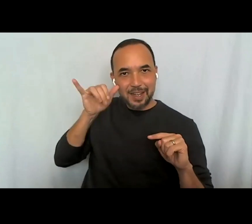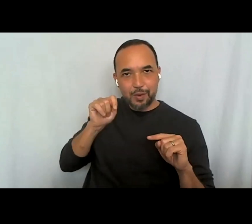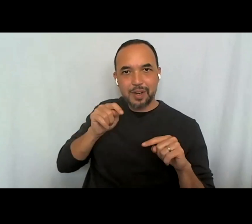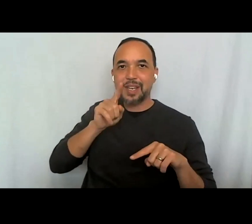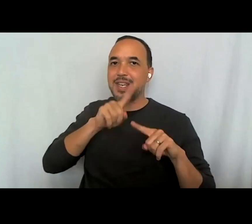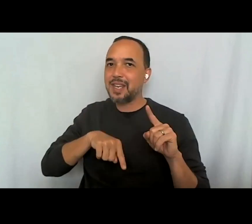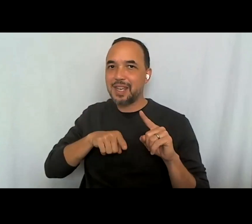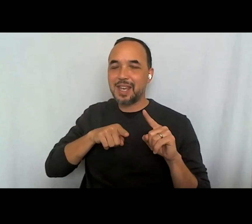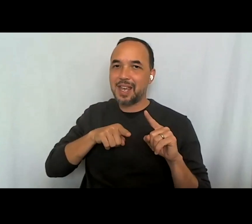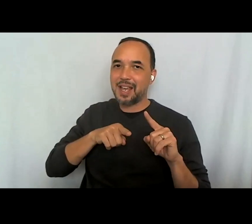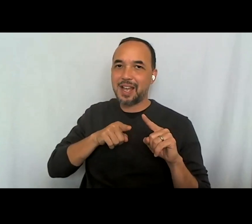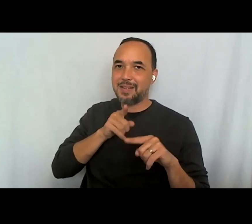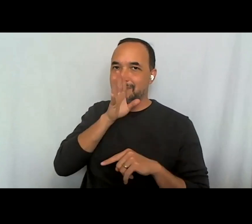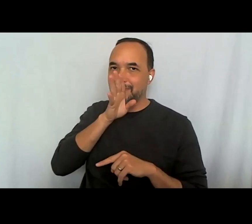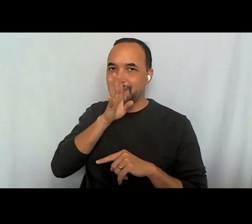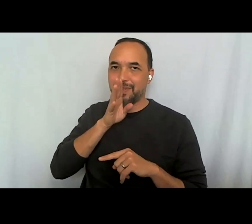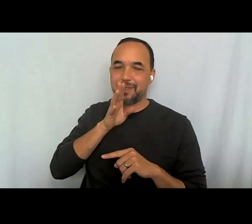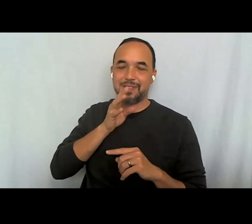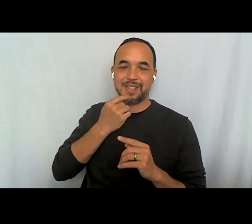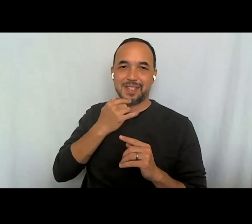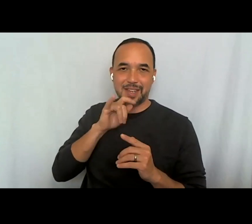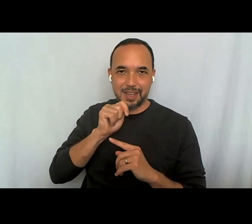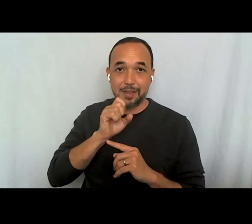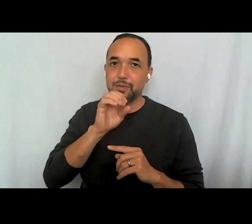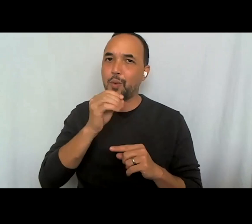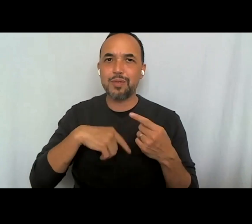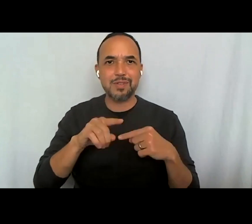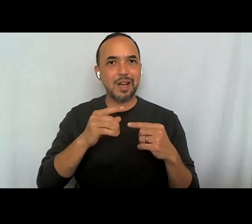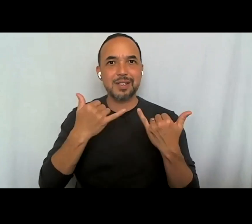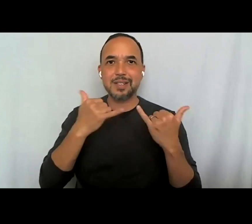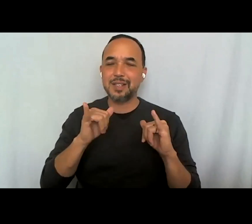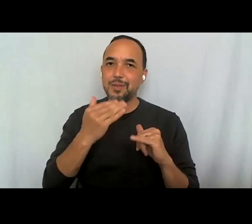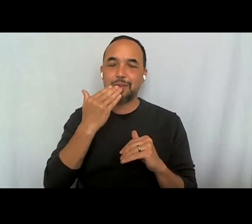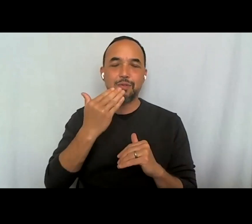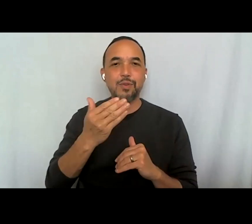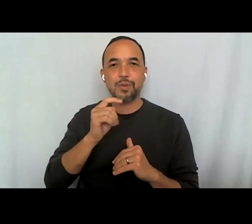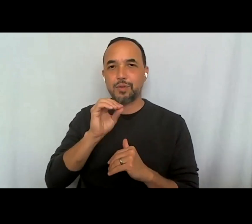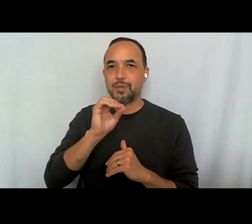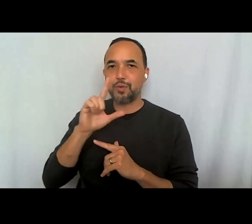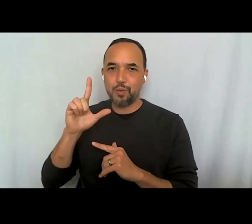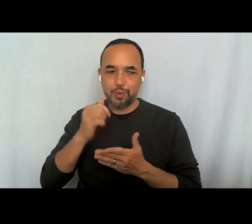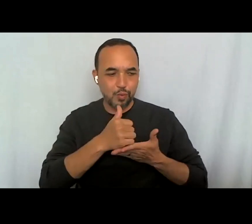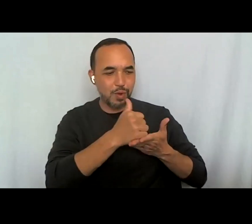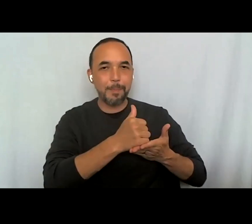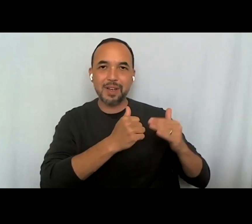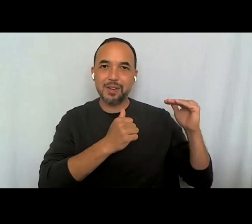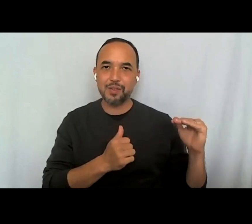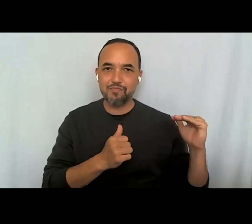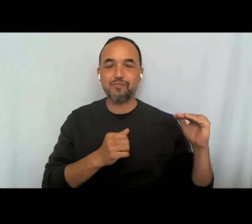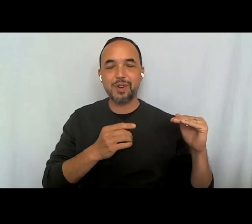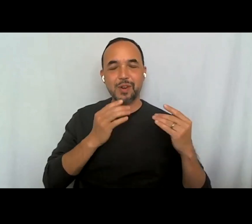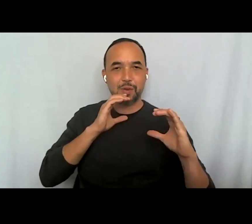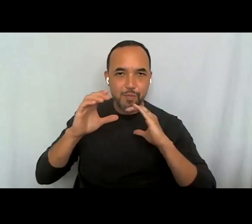ASL is definitely a tool to help your child communicate and succeed.